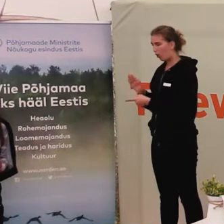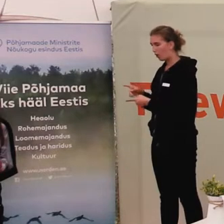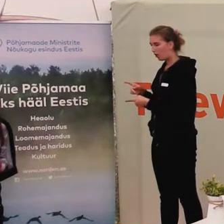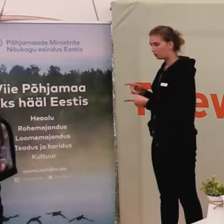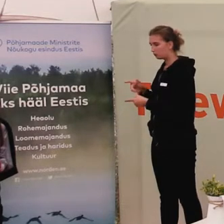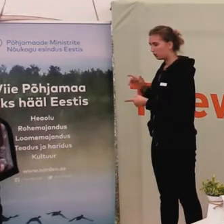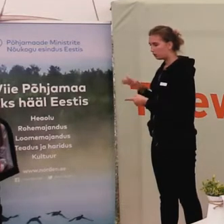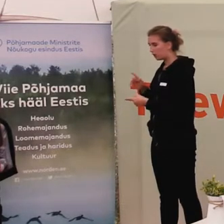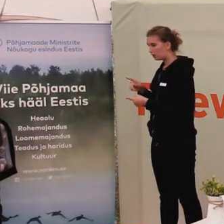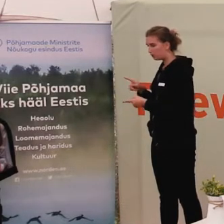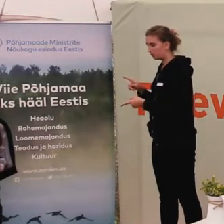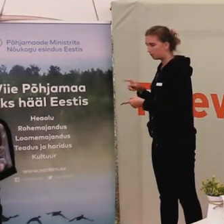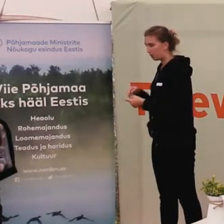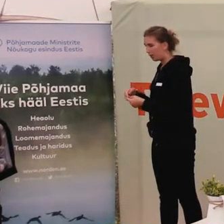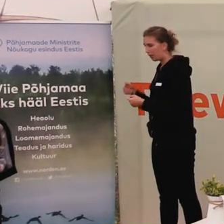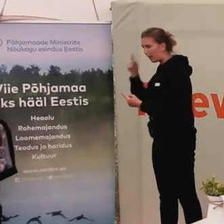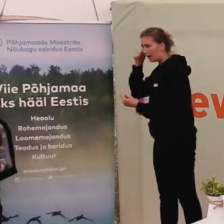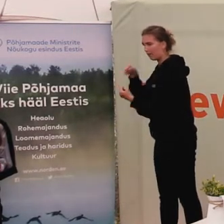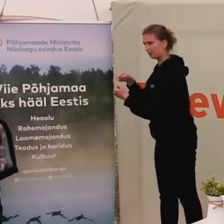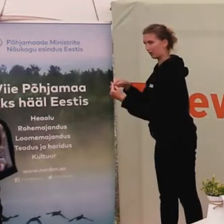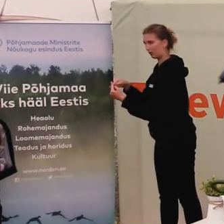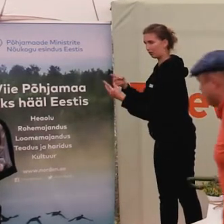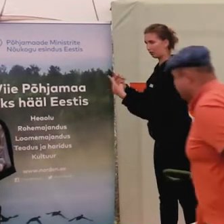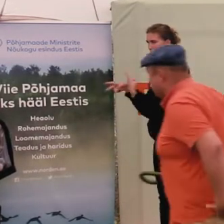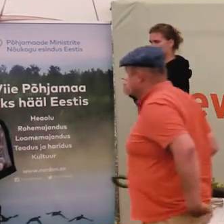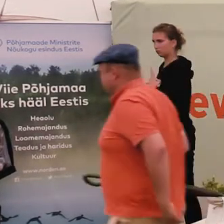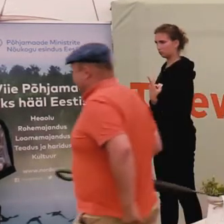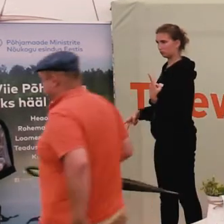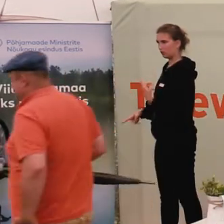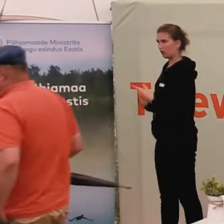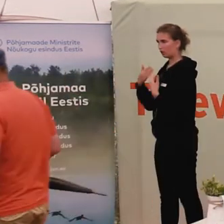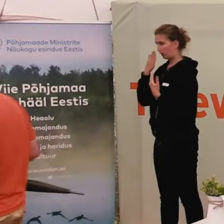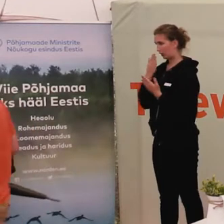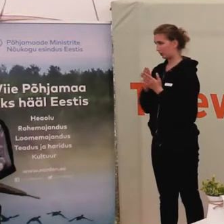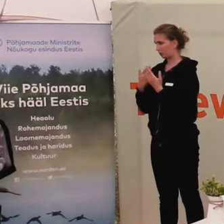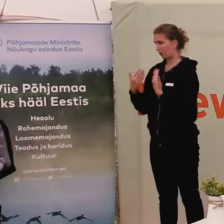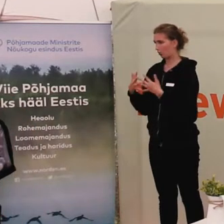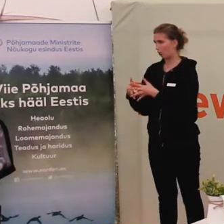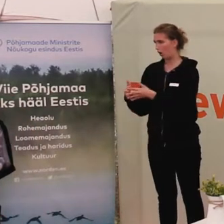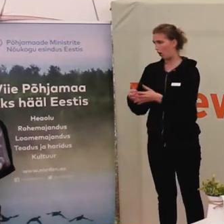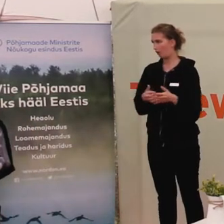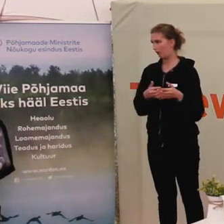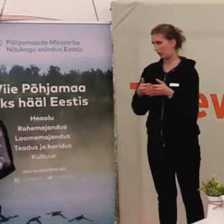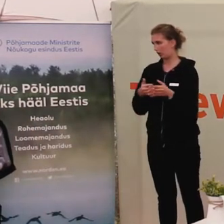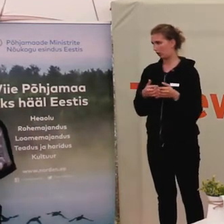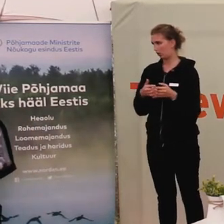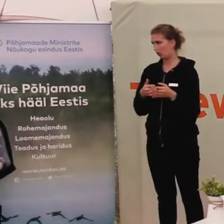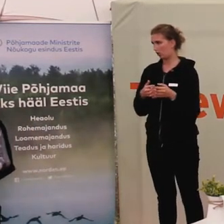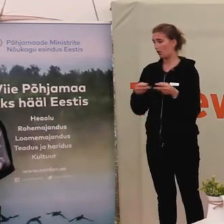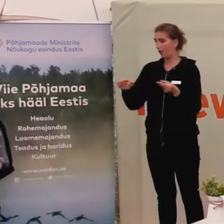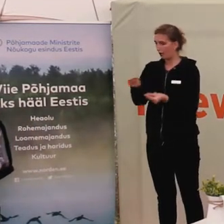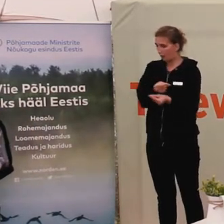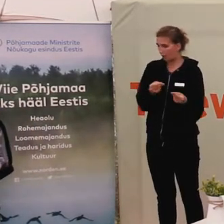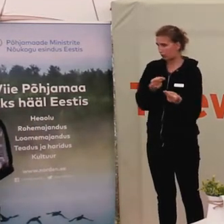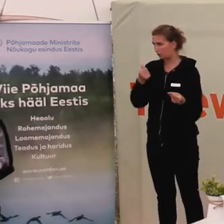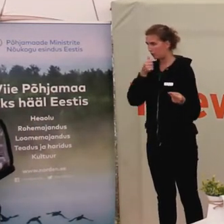same. So my question is, politically, even the US, who is on the same level economically as we